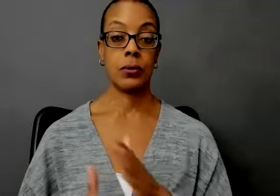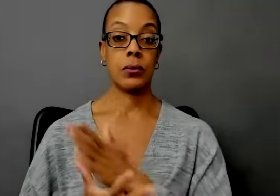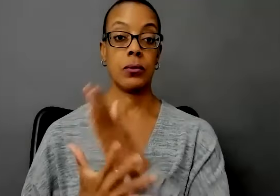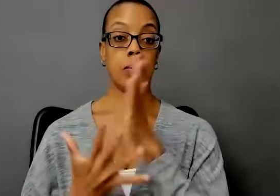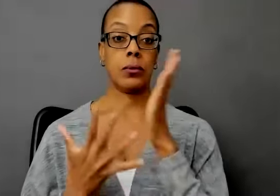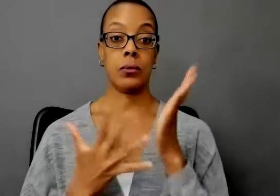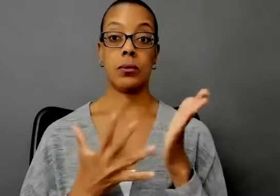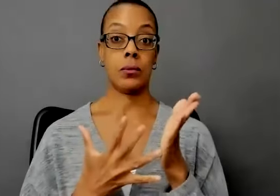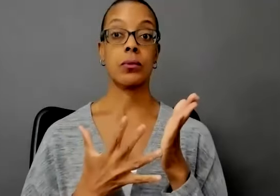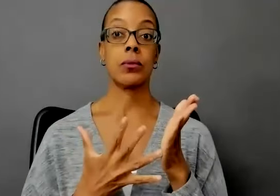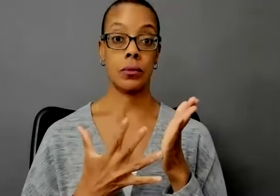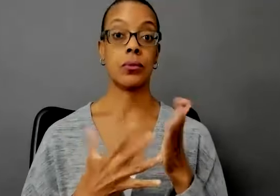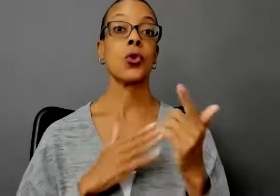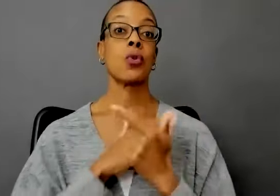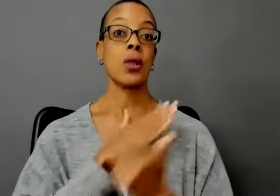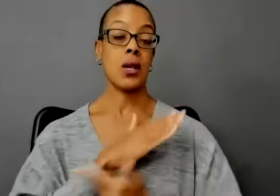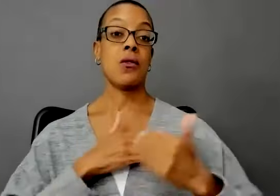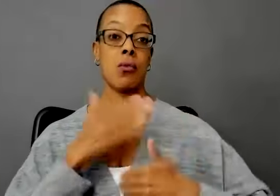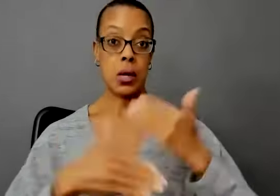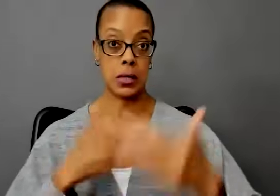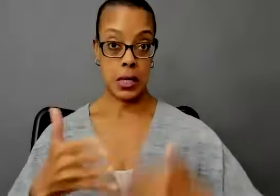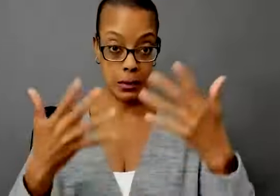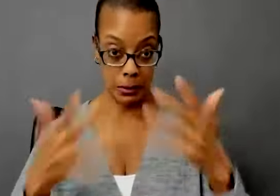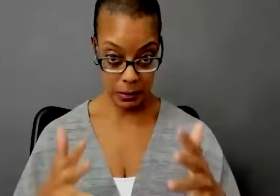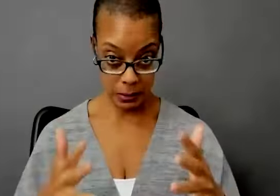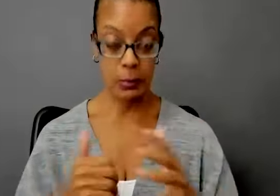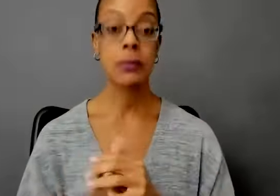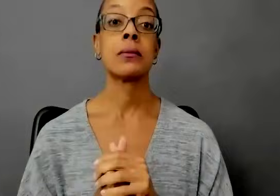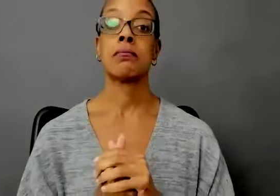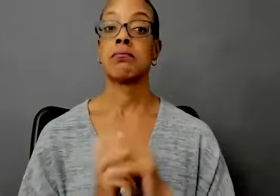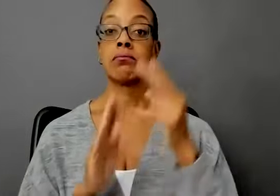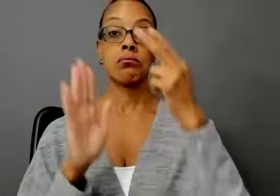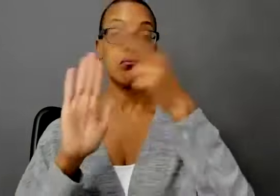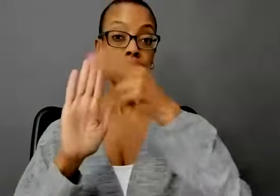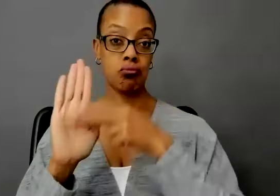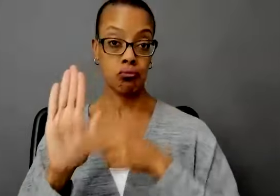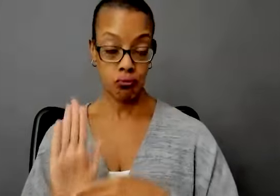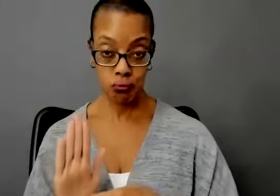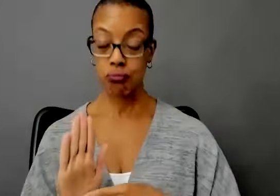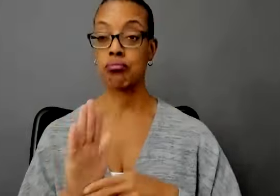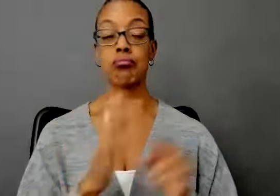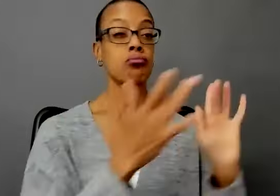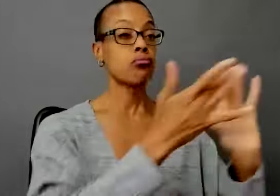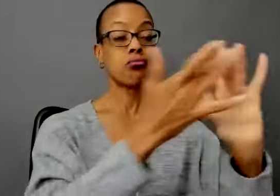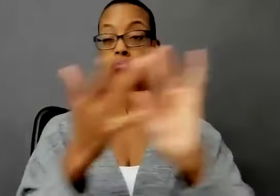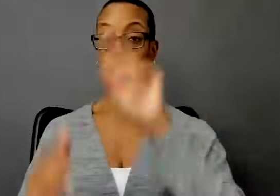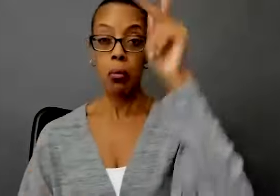Finally, we went through the legislative process. You know, we had a petition, we reached out to parliamentarians, we were organized, we were talking